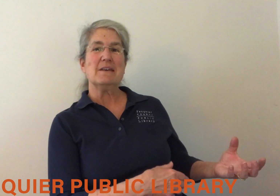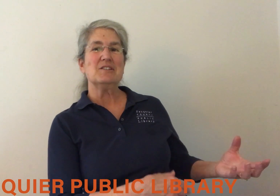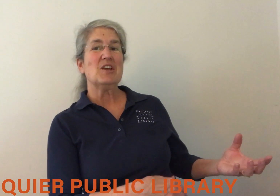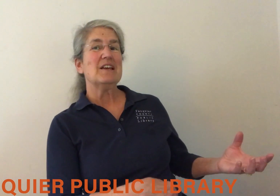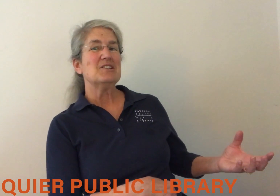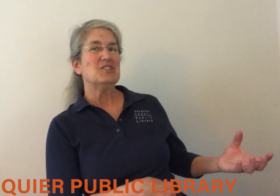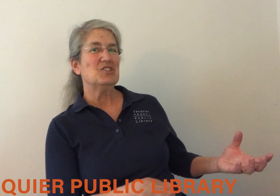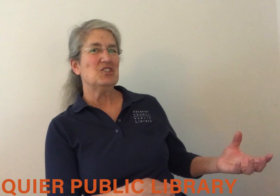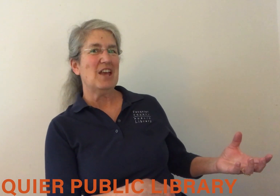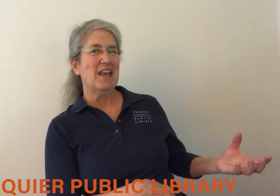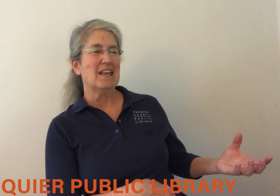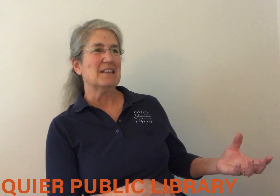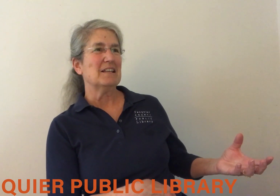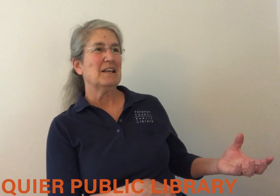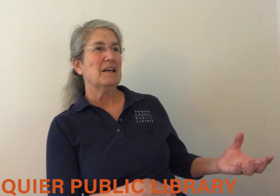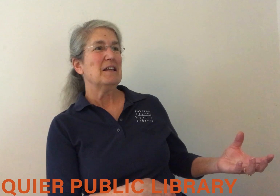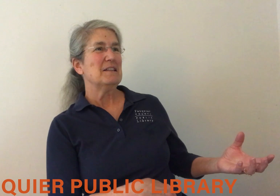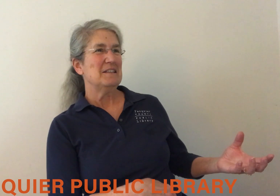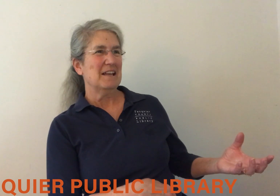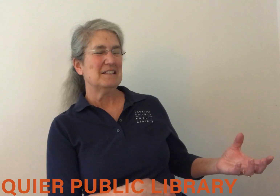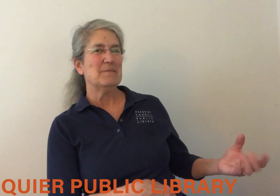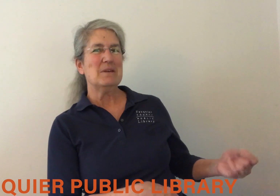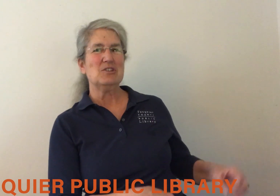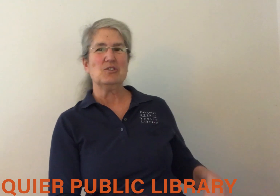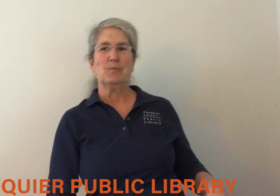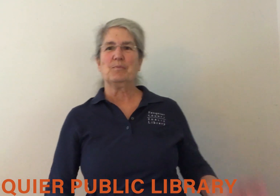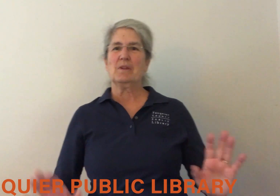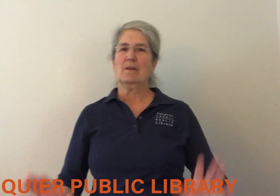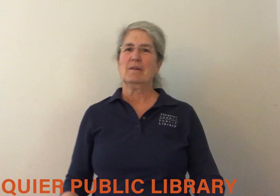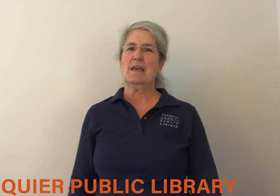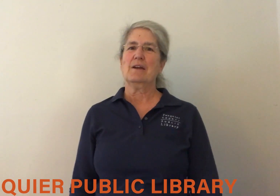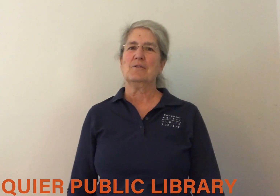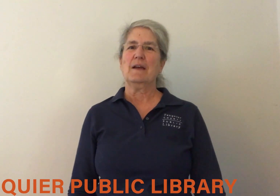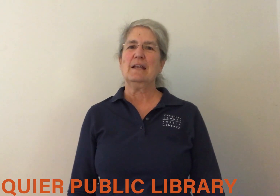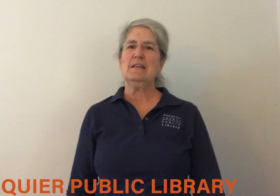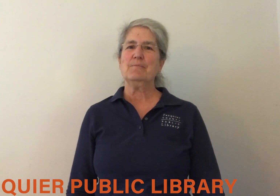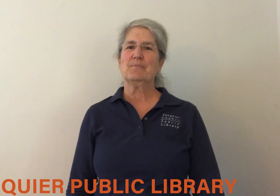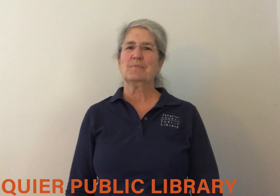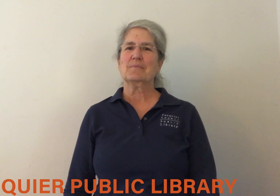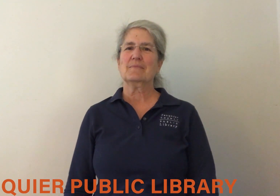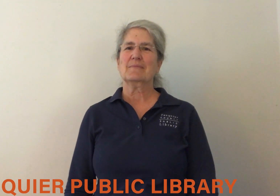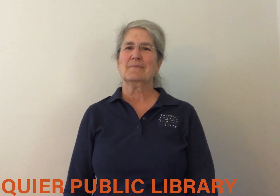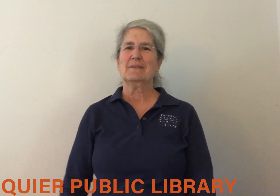is Jane. Nice to meet you. Okay, are you ready?